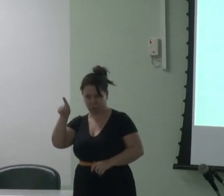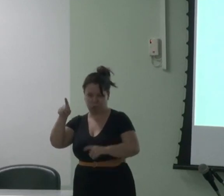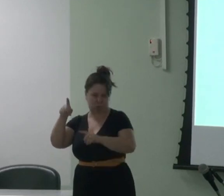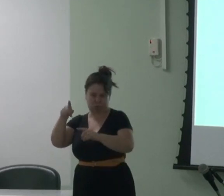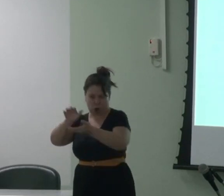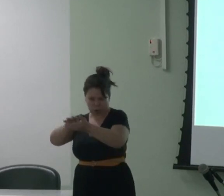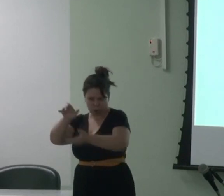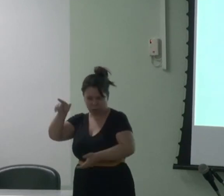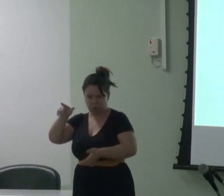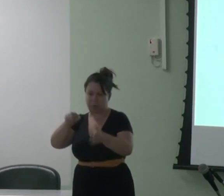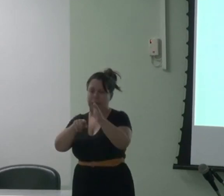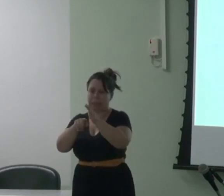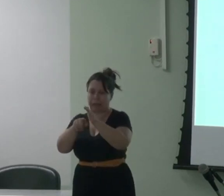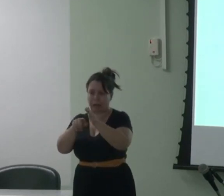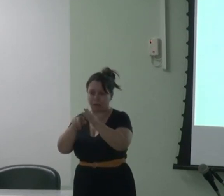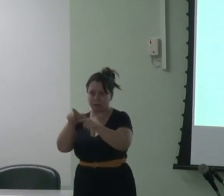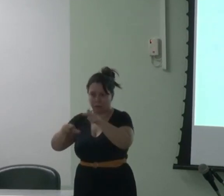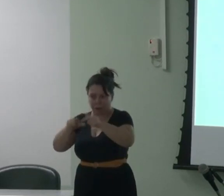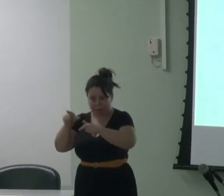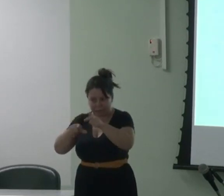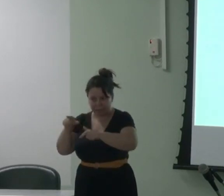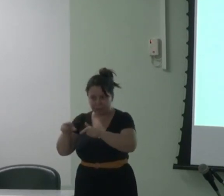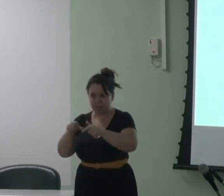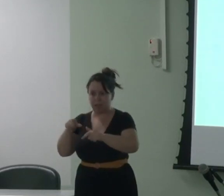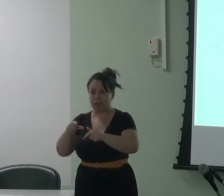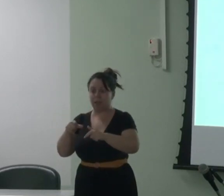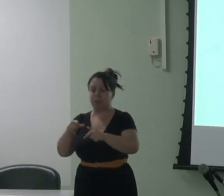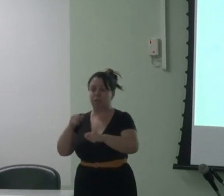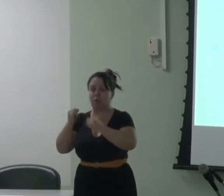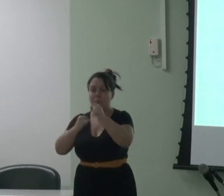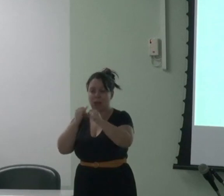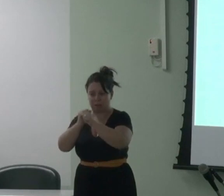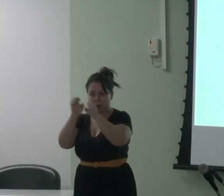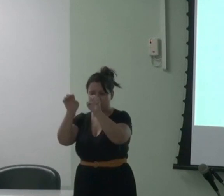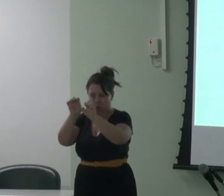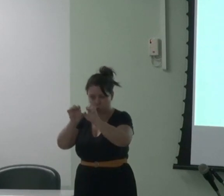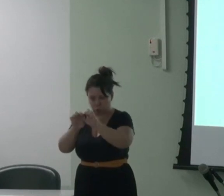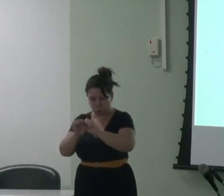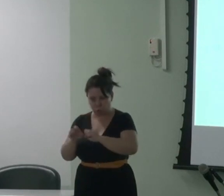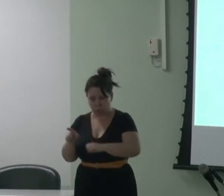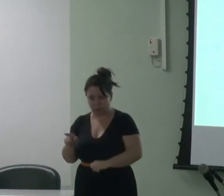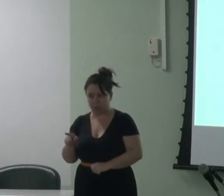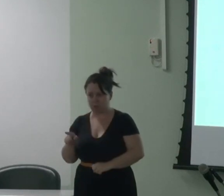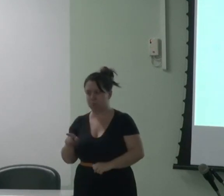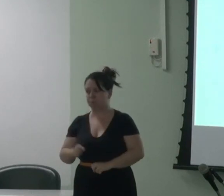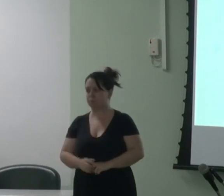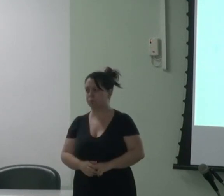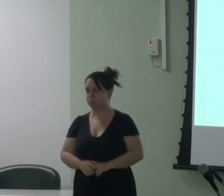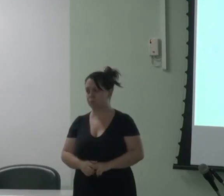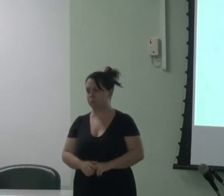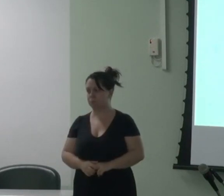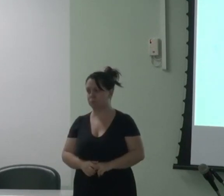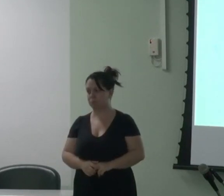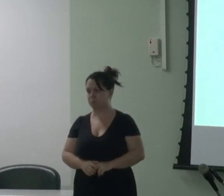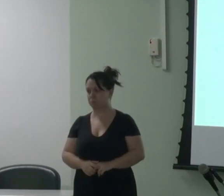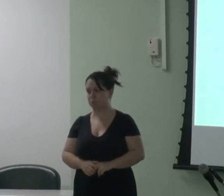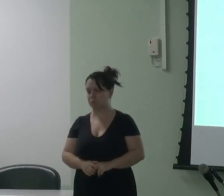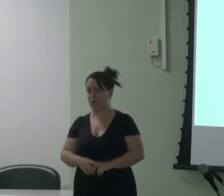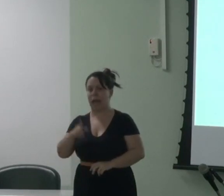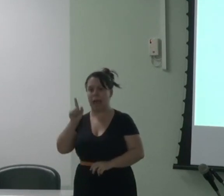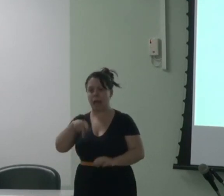working. This information structure is considered part of the